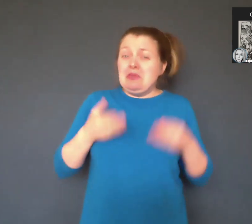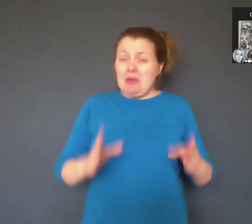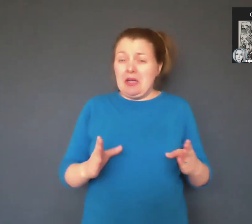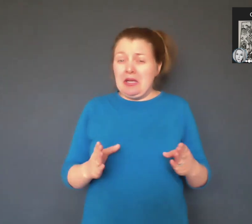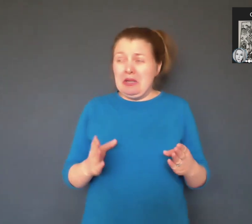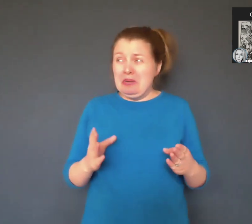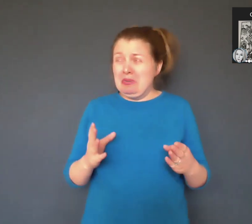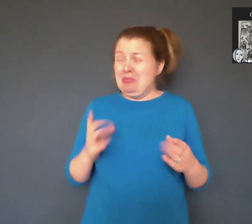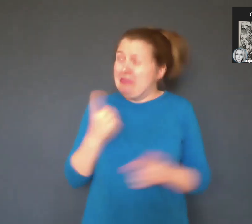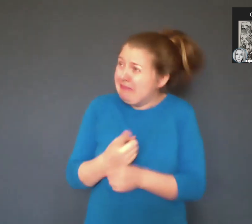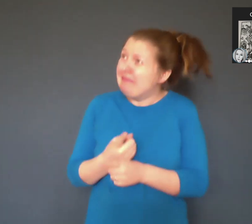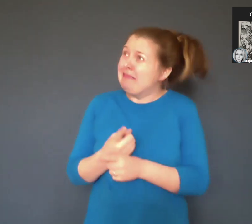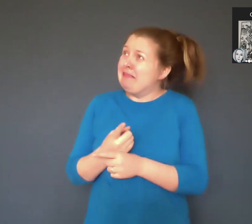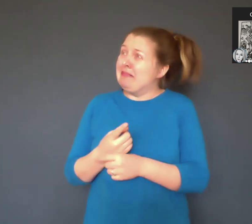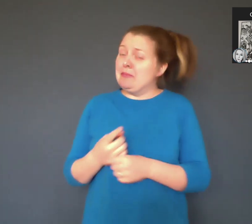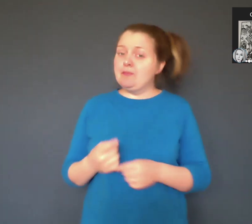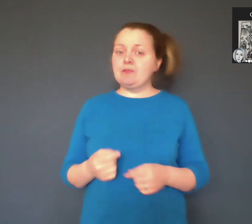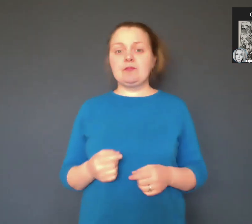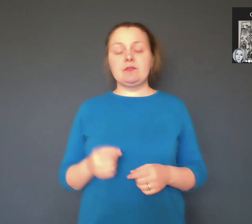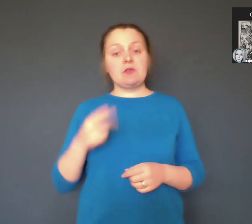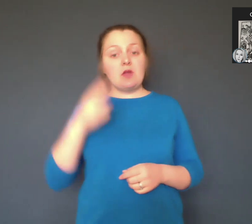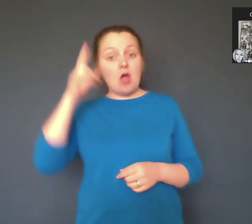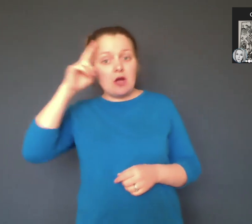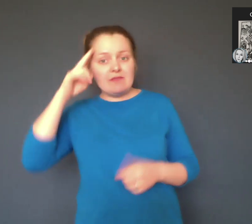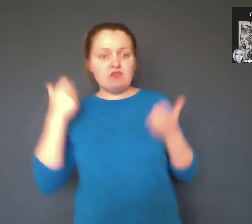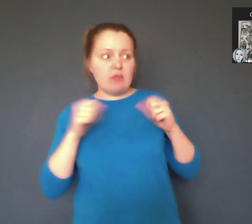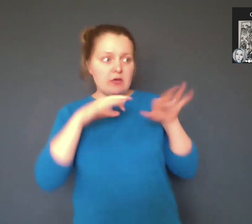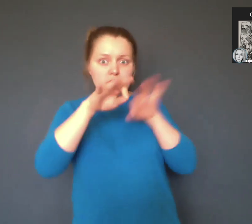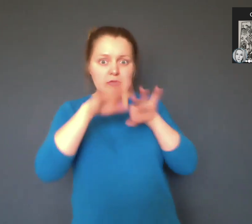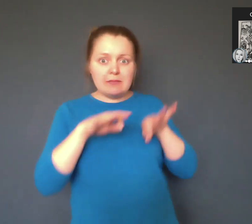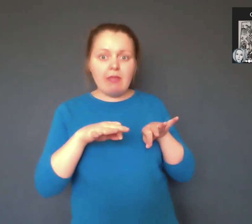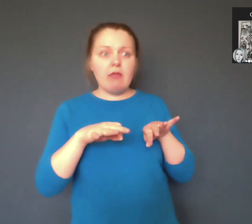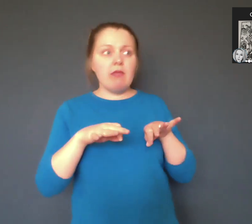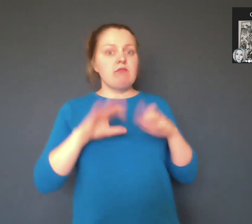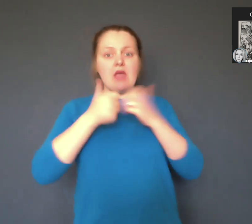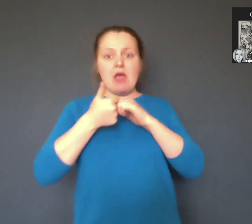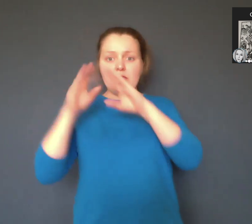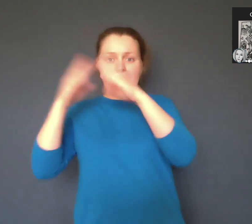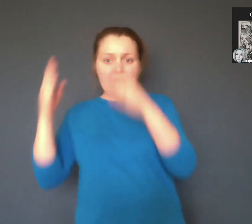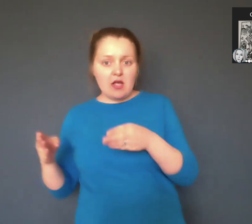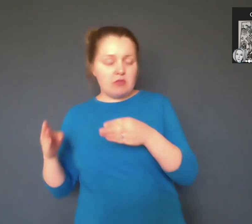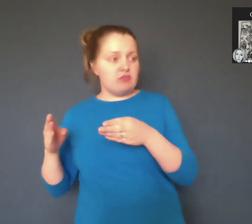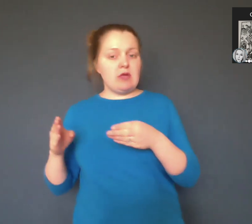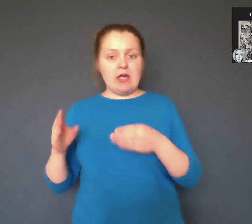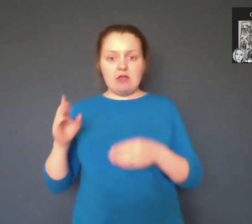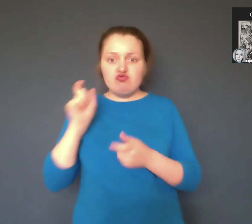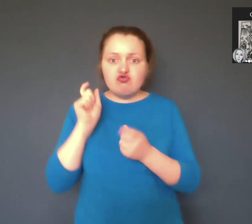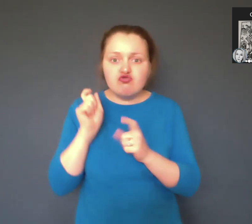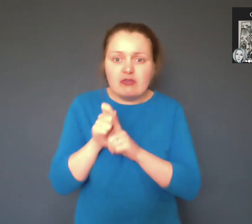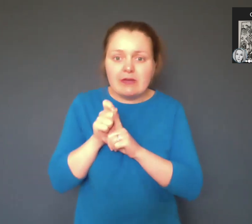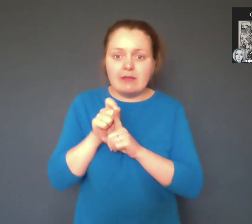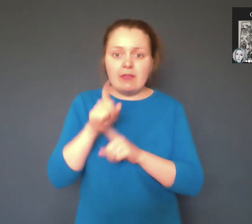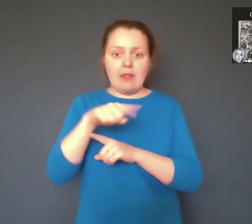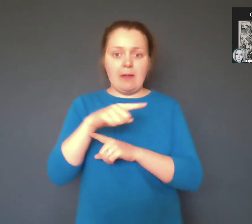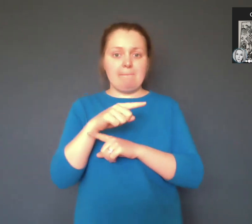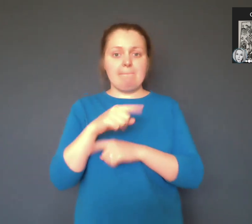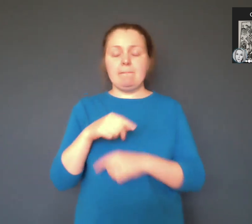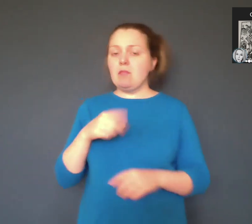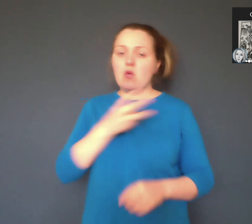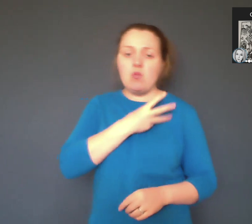no mood for theory. He just wanted the nightmare to be over. "I want things the way they were," he wailed.